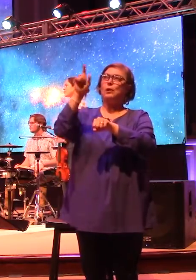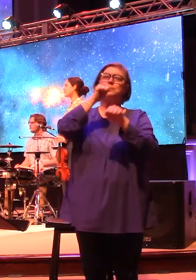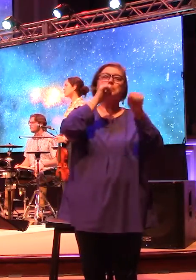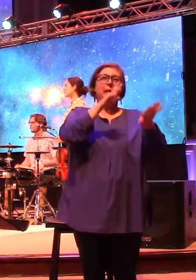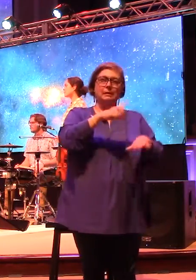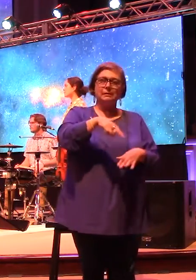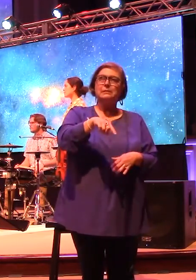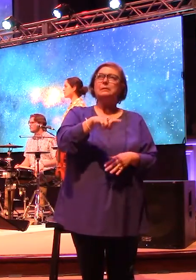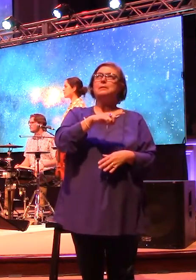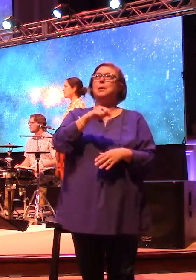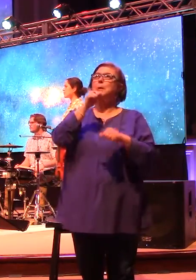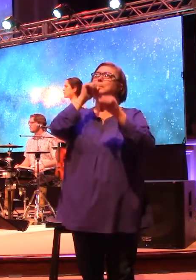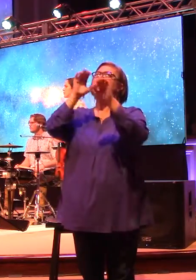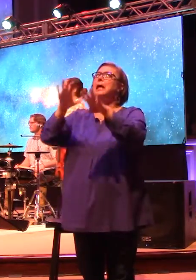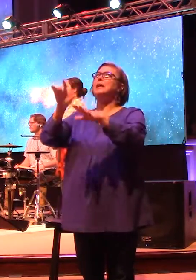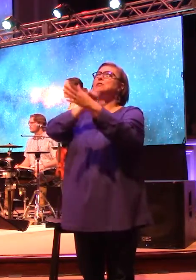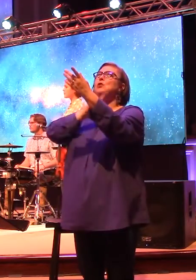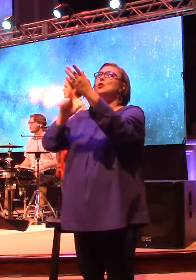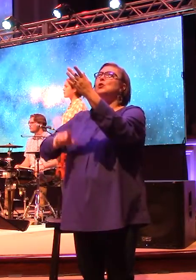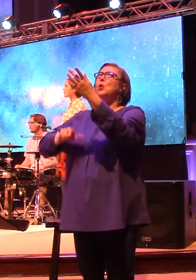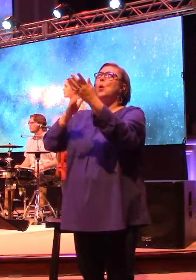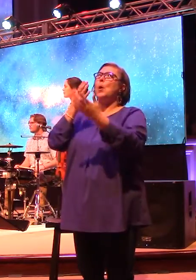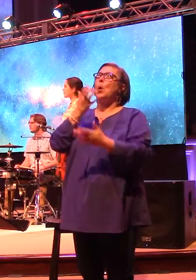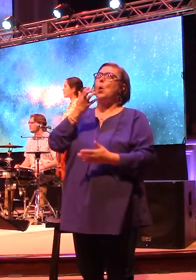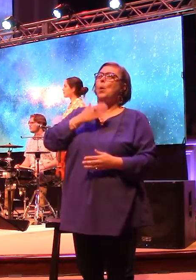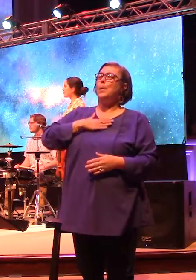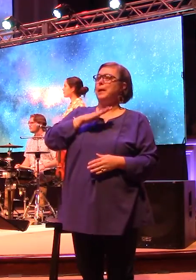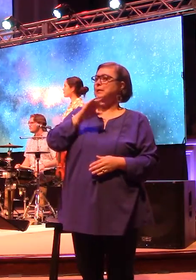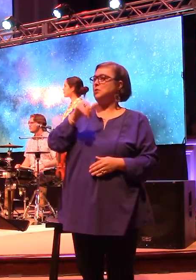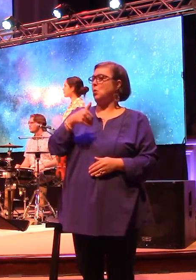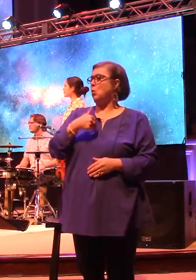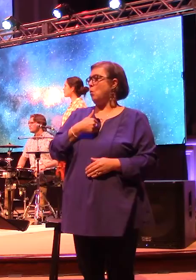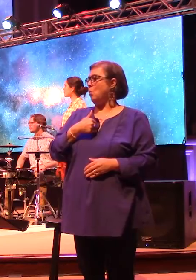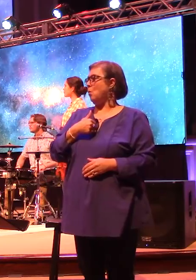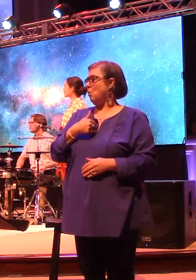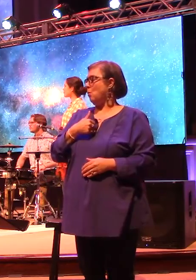in his dominion. Bless the Lord, O my soul.